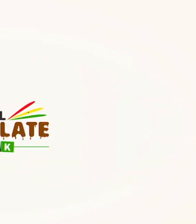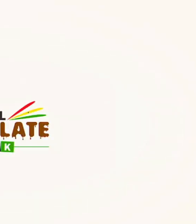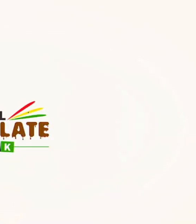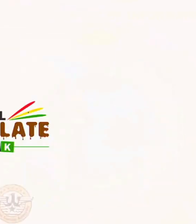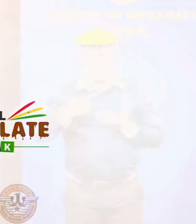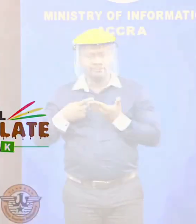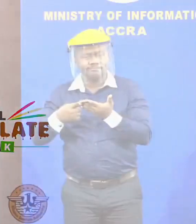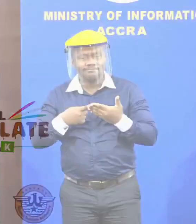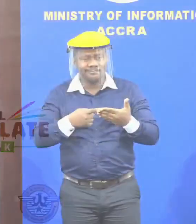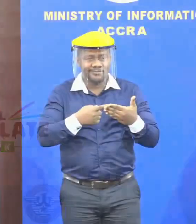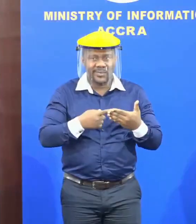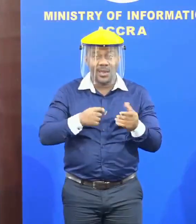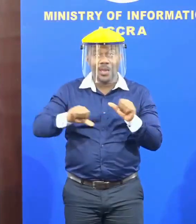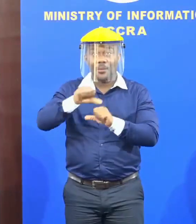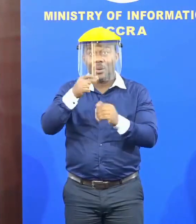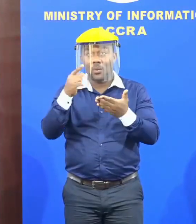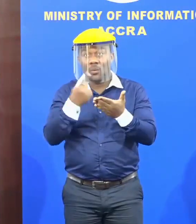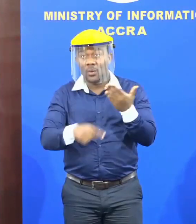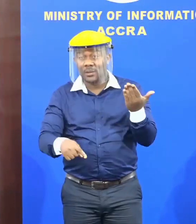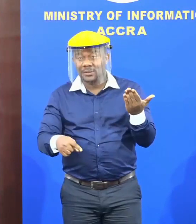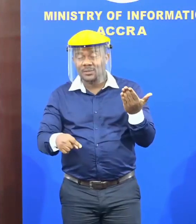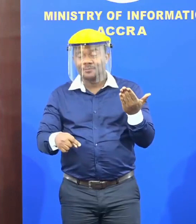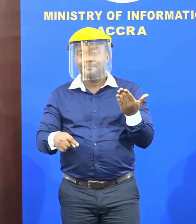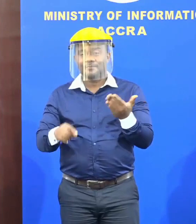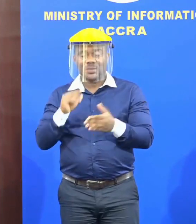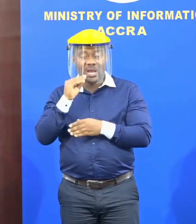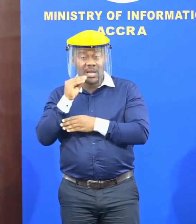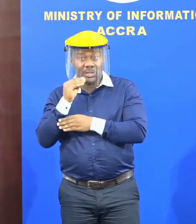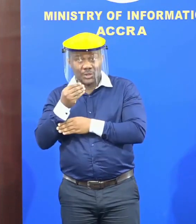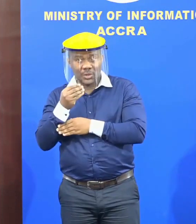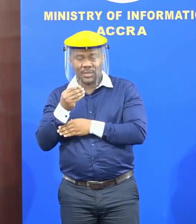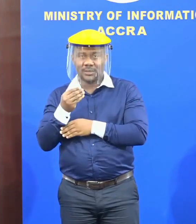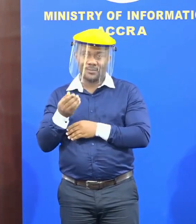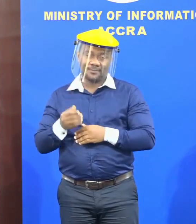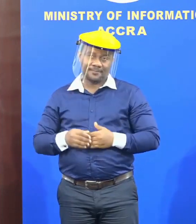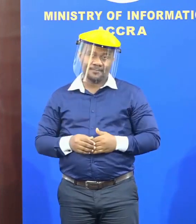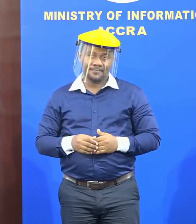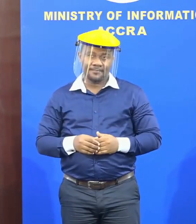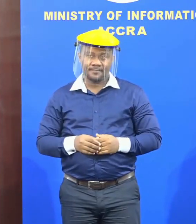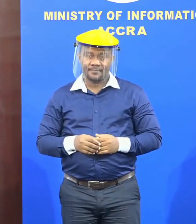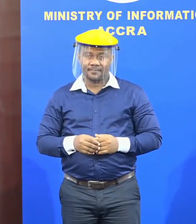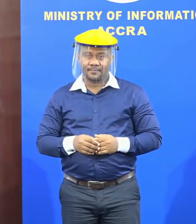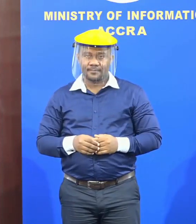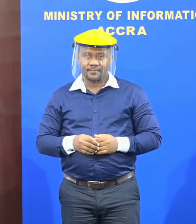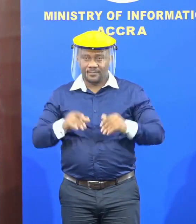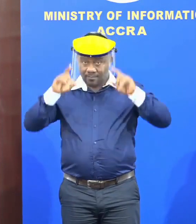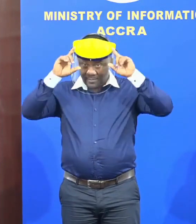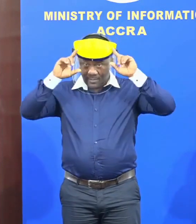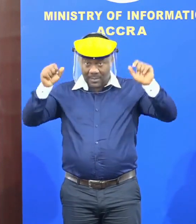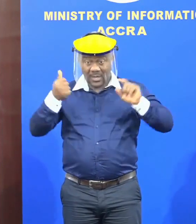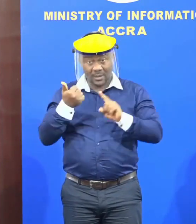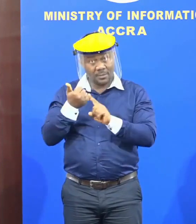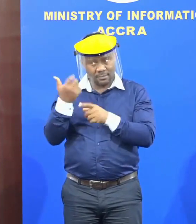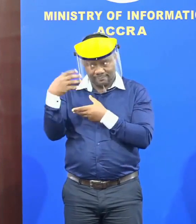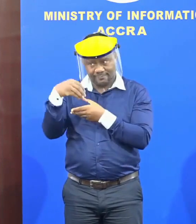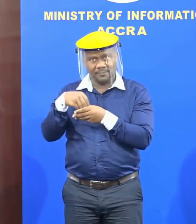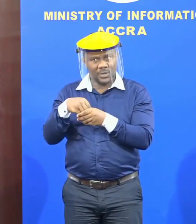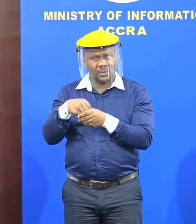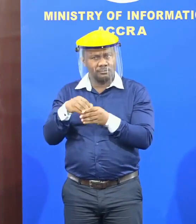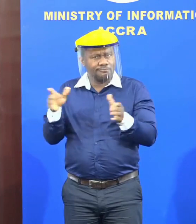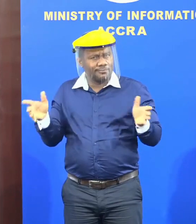ye kasa e de fa chocolate ho ye to tasro bia se onfa ne ho nka ho o mampanin ankasa e de nanu atum bia o ka